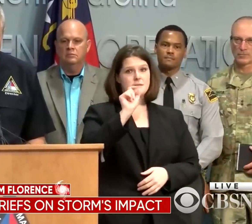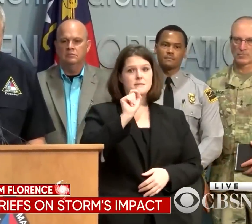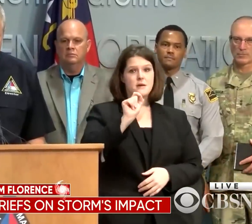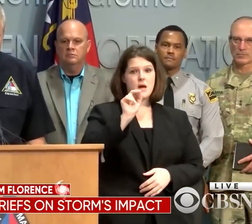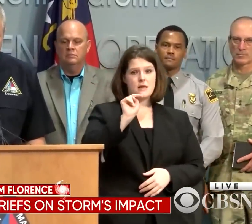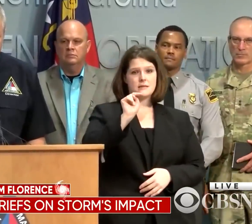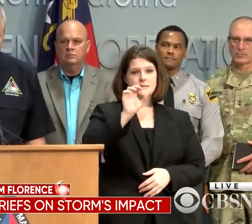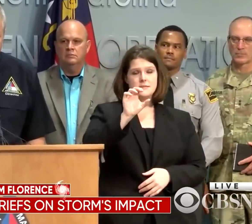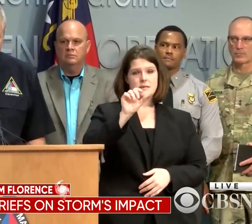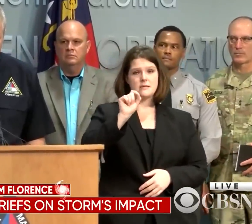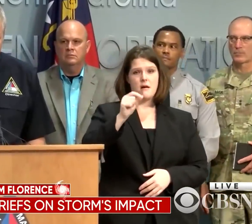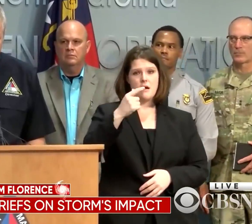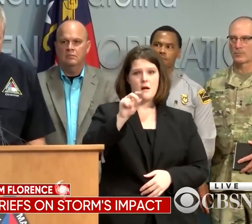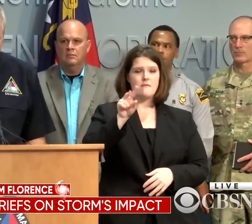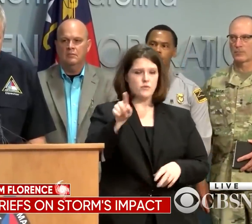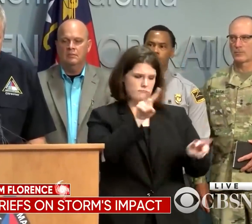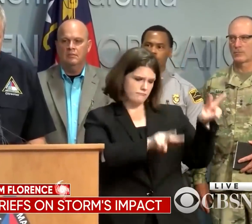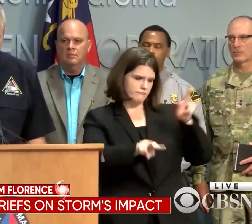fiman.nc.gov. That's